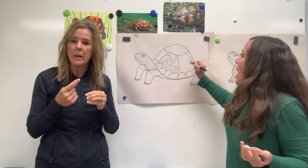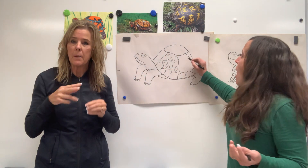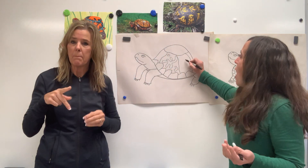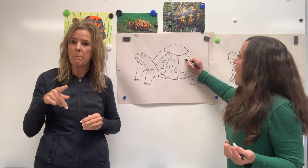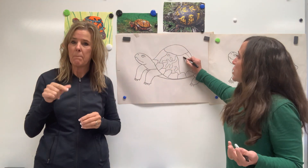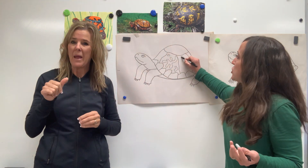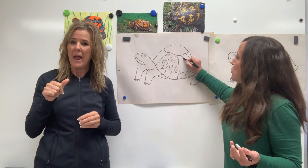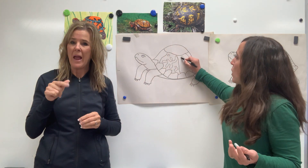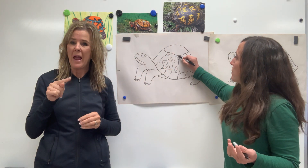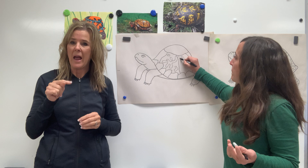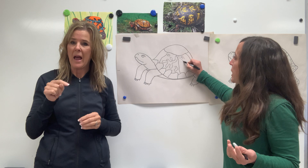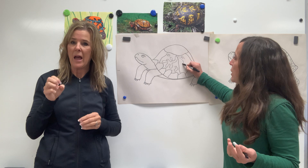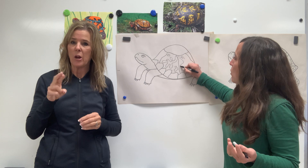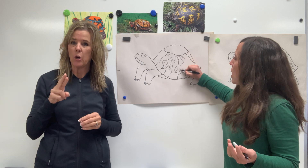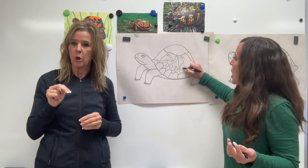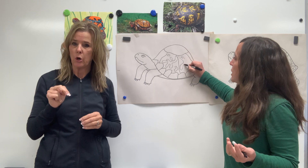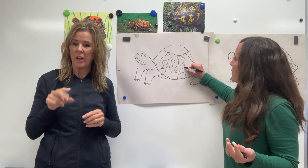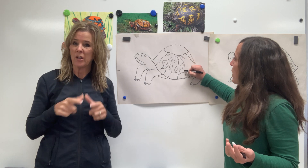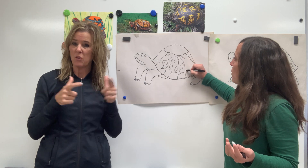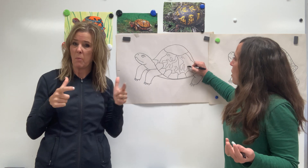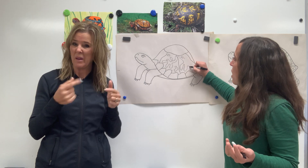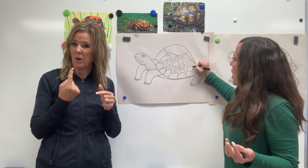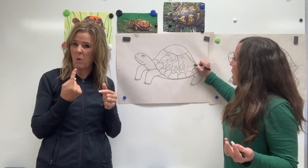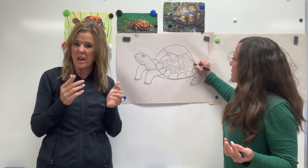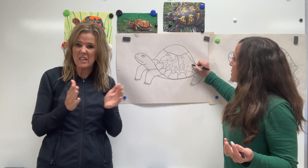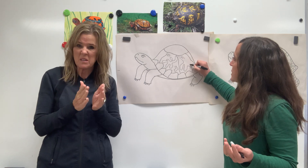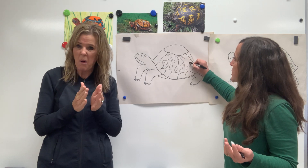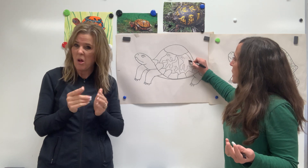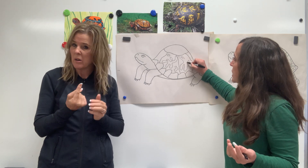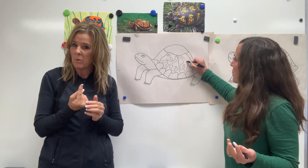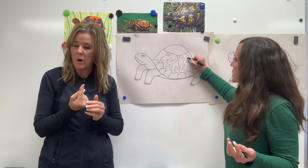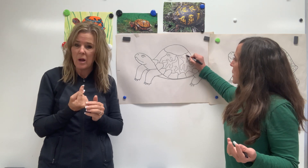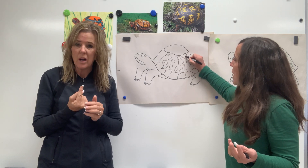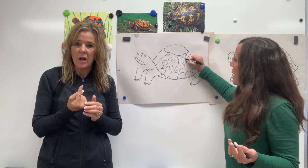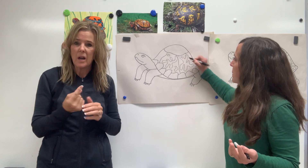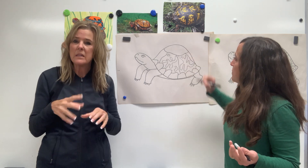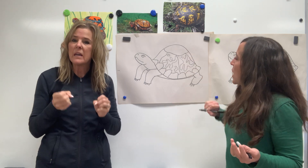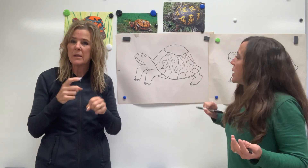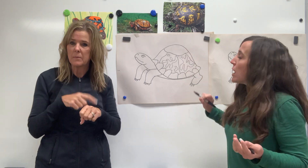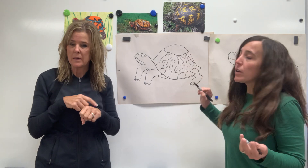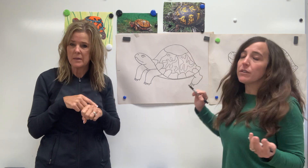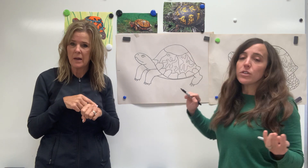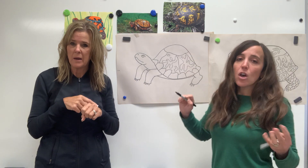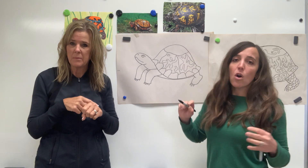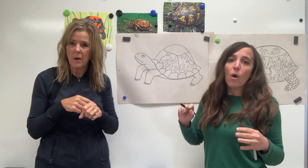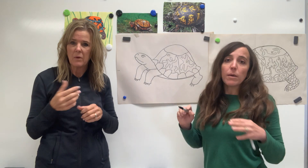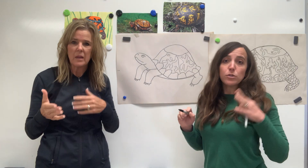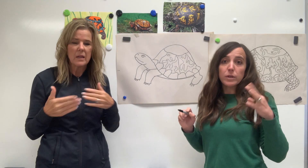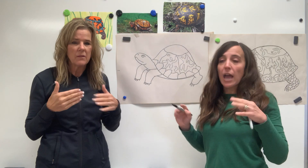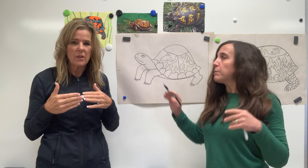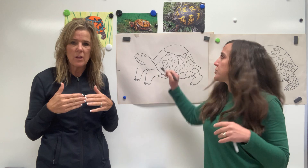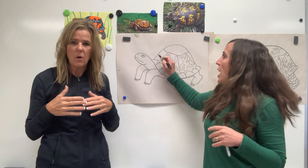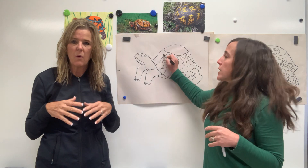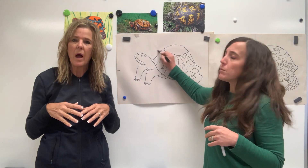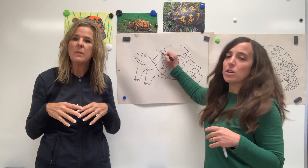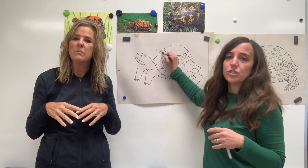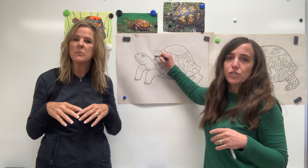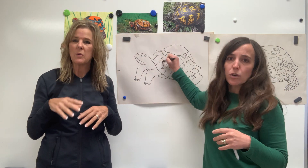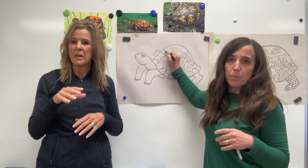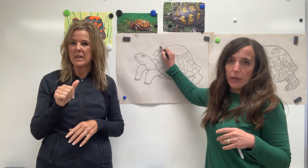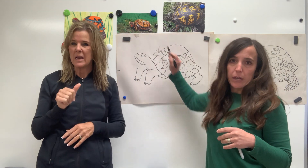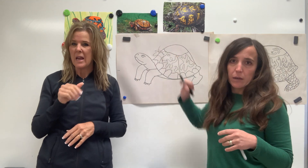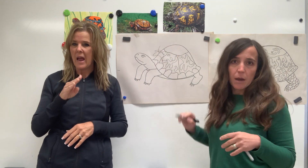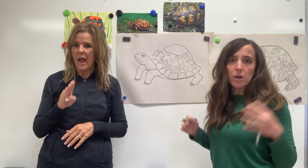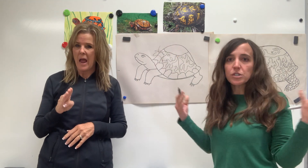patterns. I could do one big one if I want, taking my time. Now, even though I'm doing abstract, I'm not